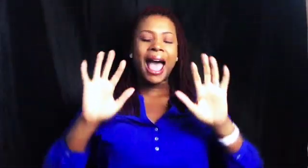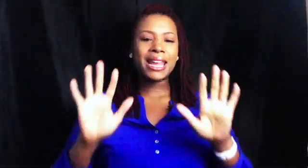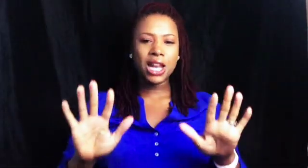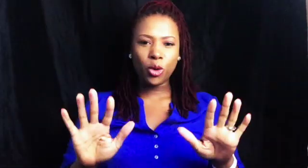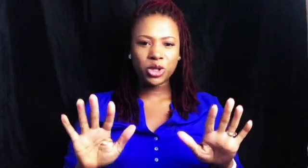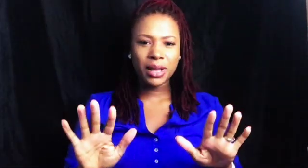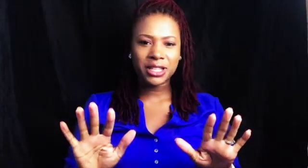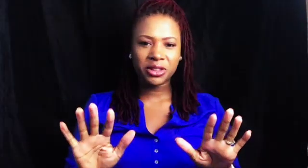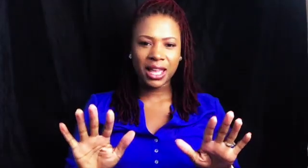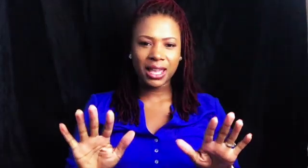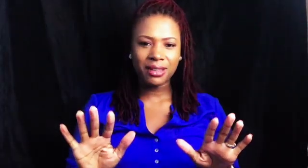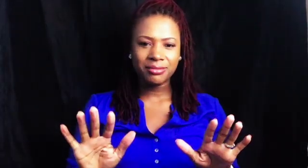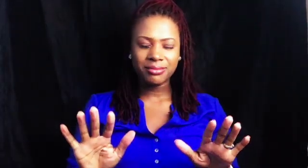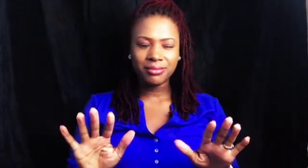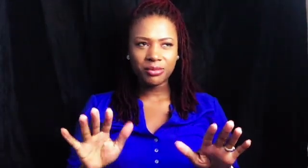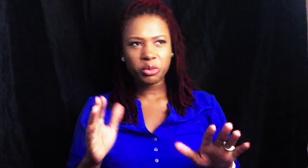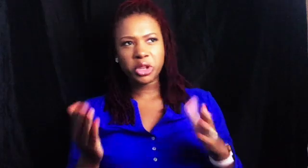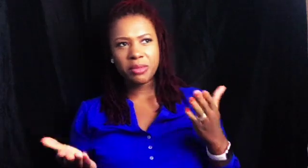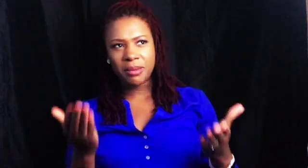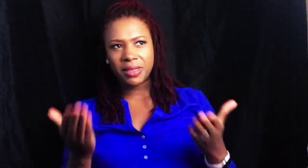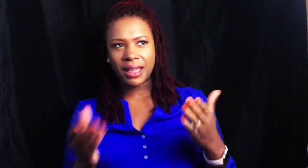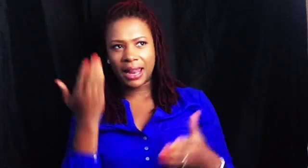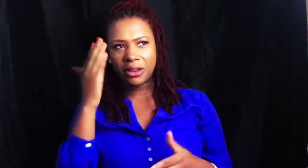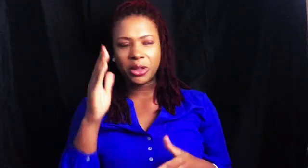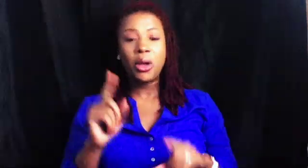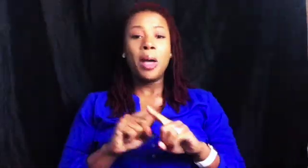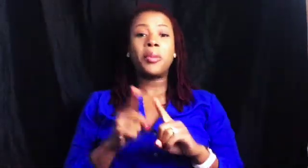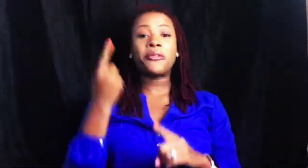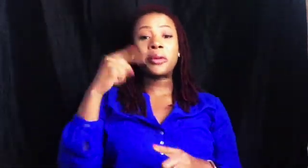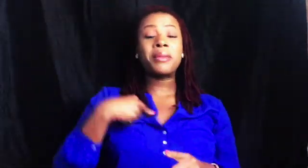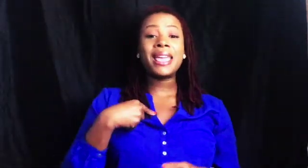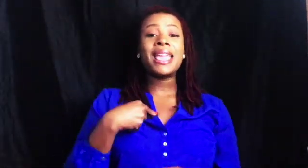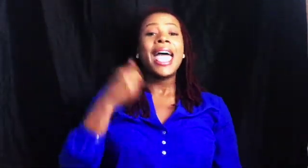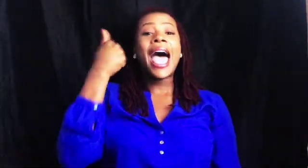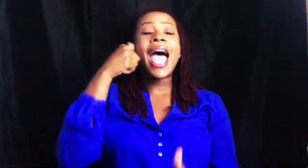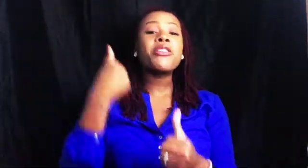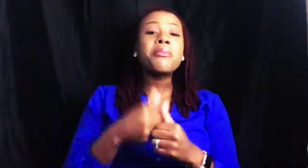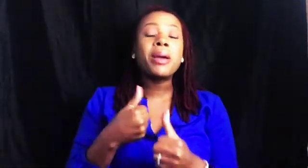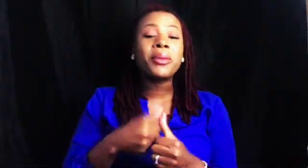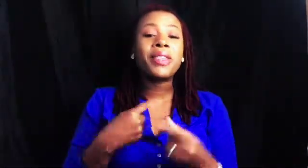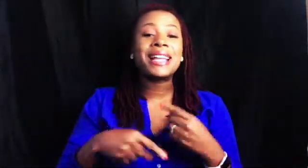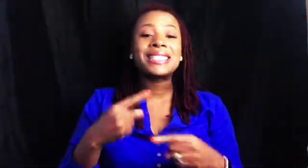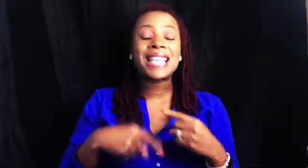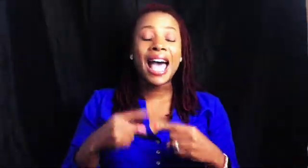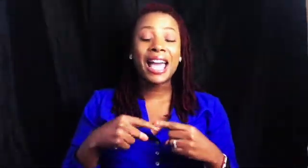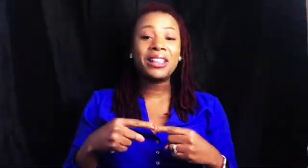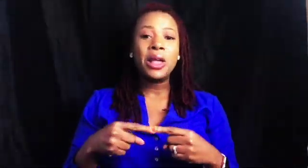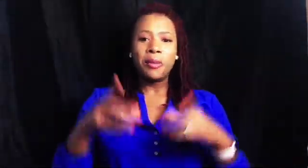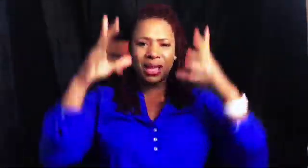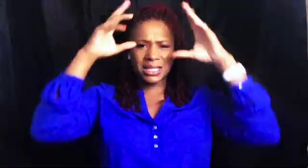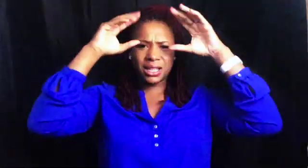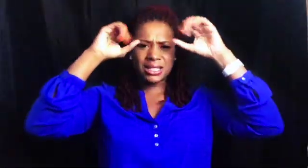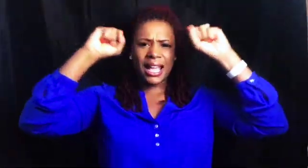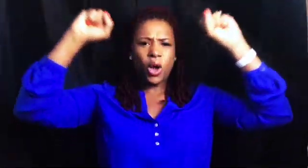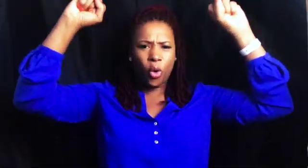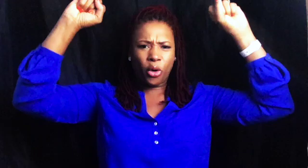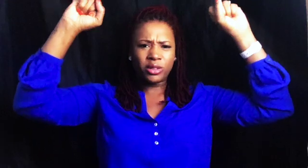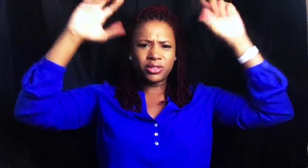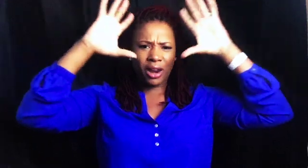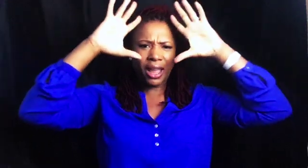know what you guys are thinking. Well, you may be thinking, I don't know. But for me, I remember that sign because it looks like horns, right? It looks